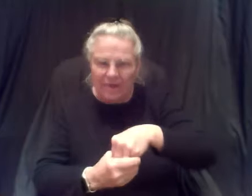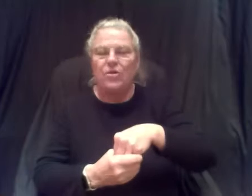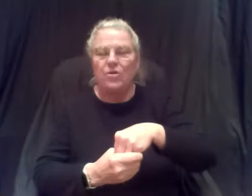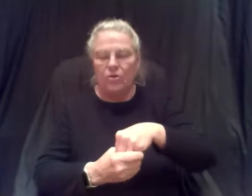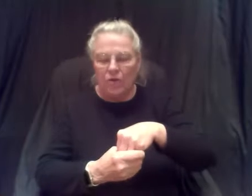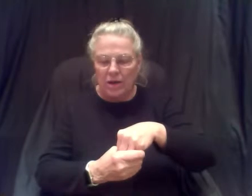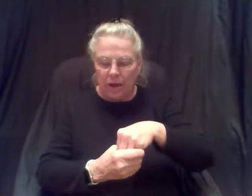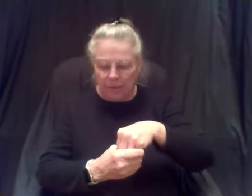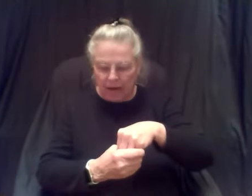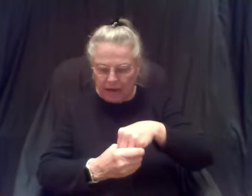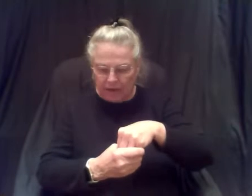your non-dominant hand.